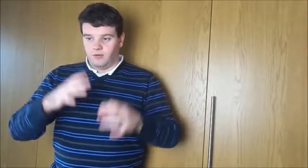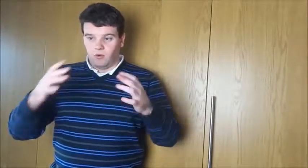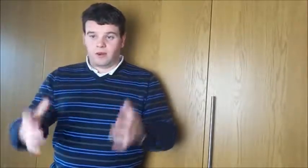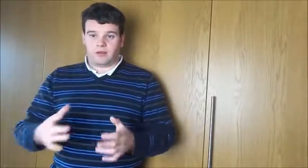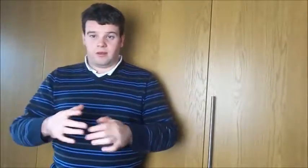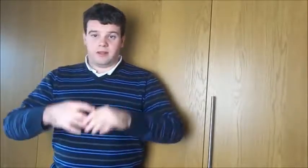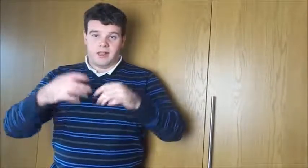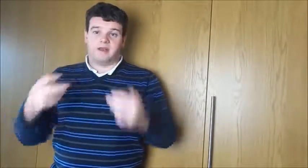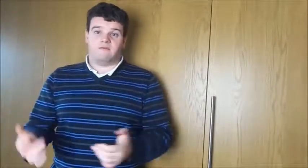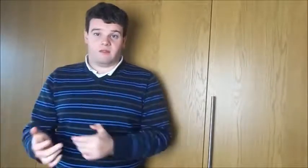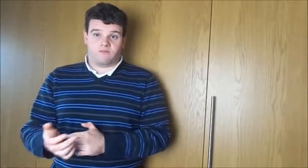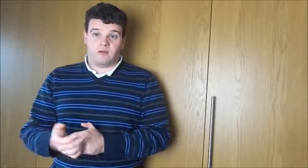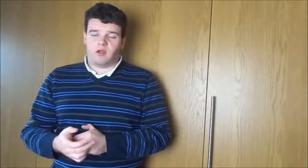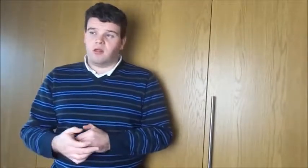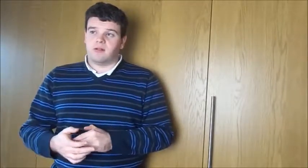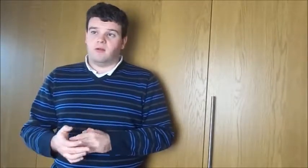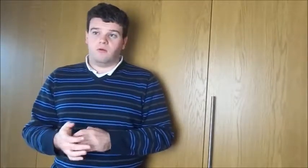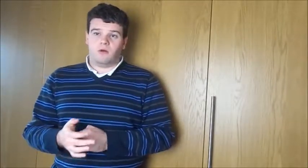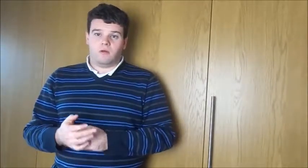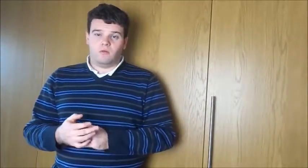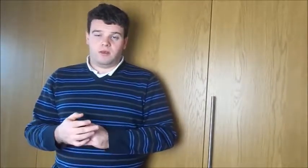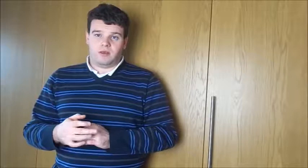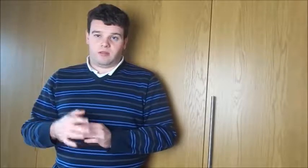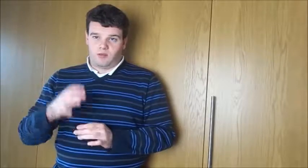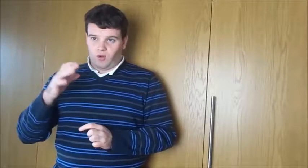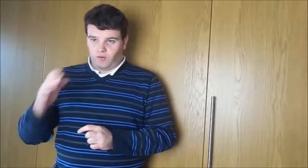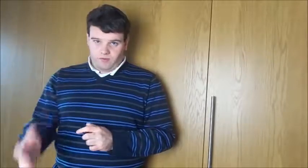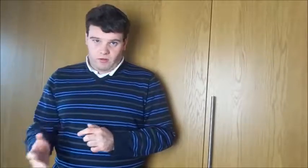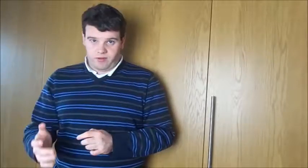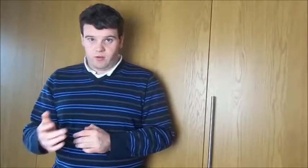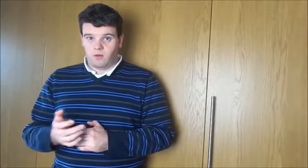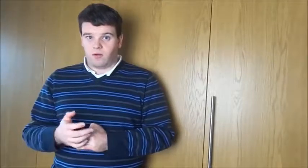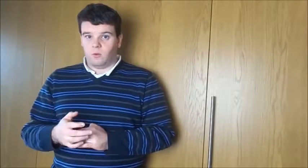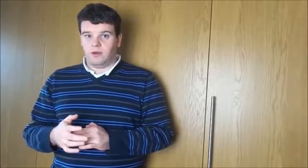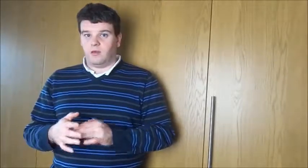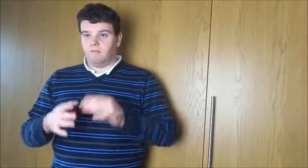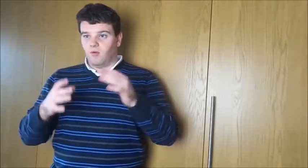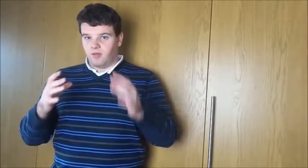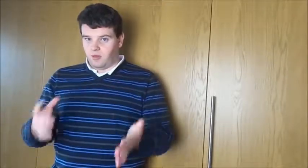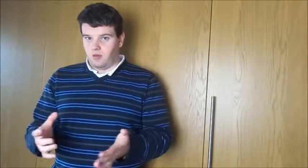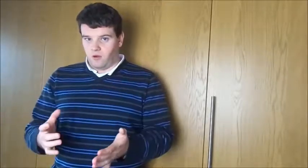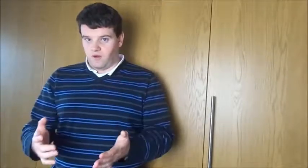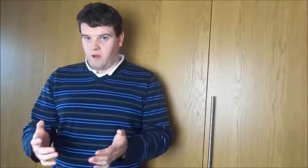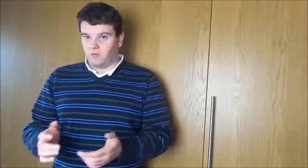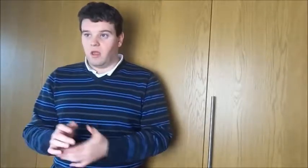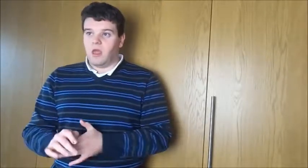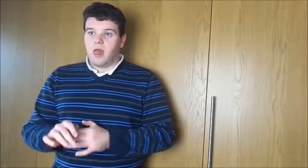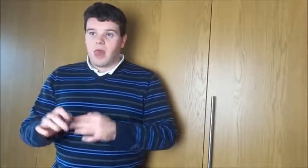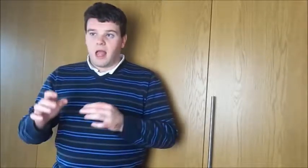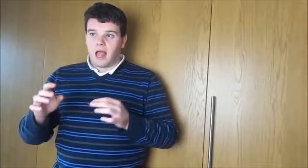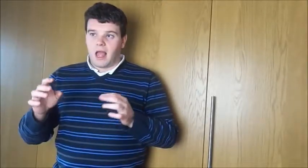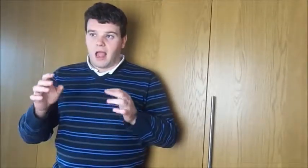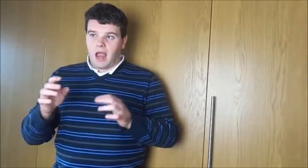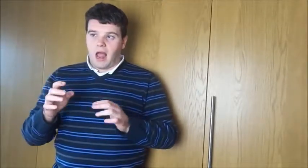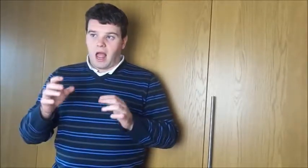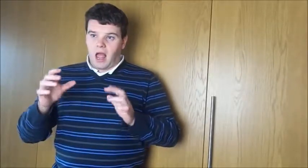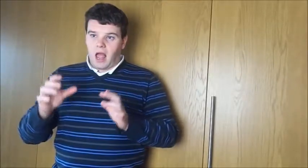daughter started changing things around. She no longer wanted Sir John around. She no longer wanted her mother around. And